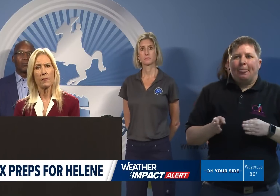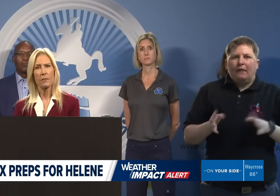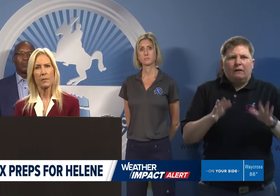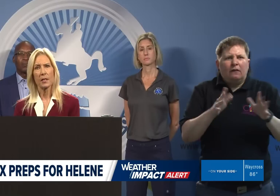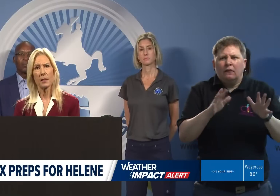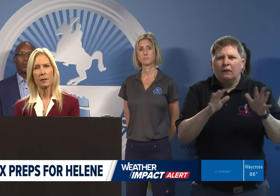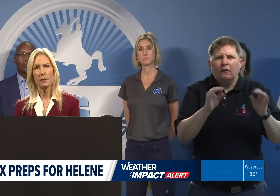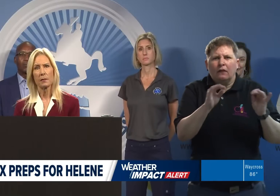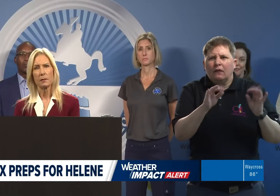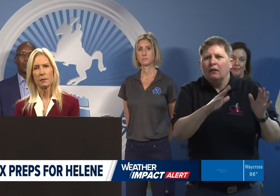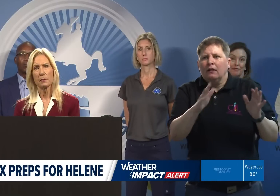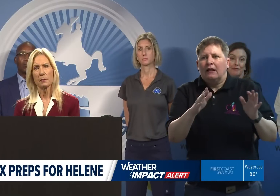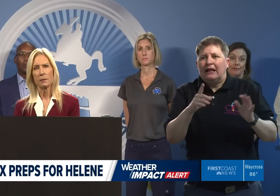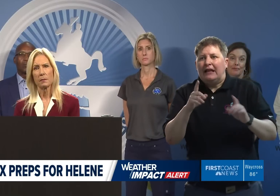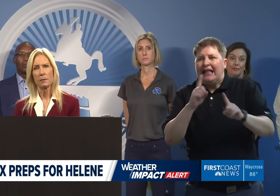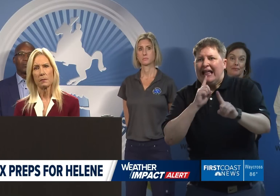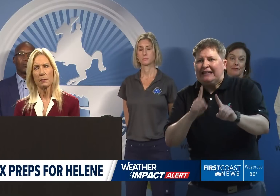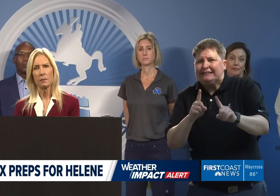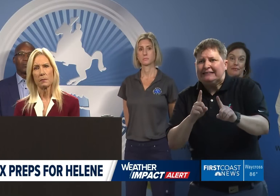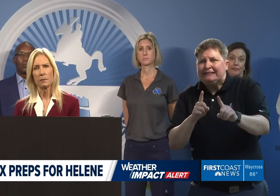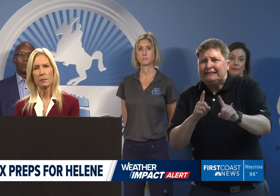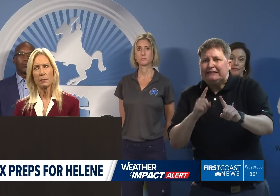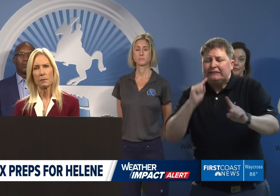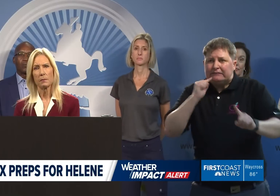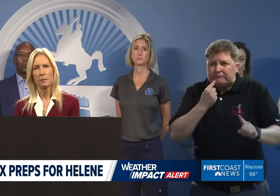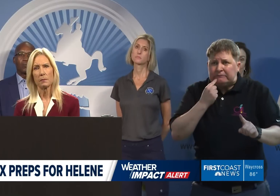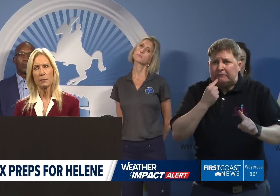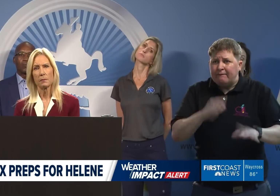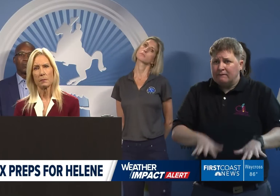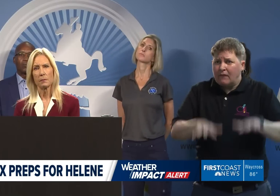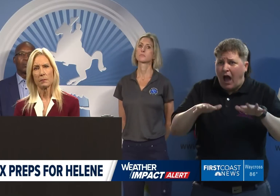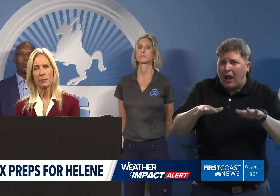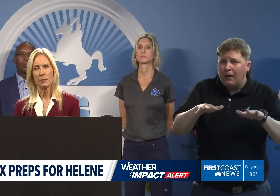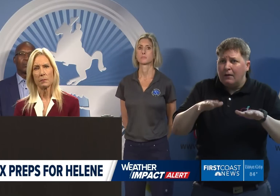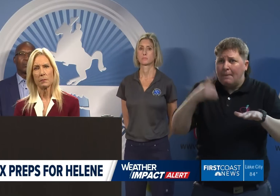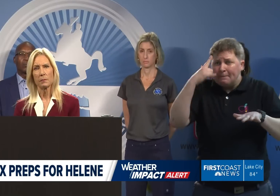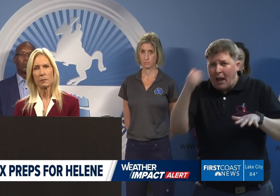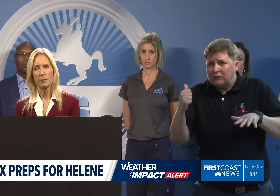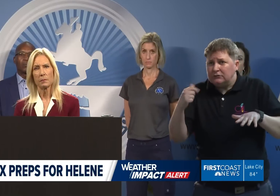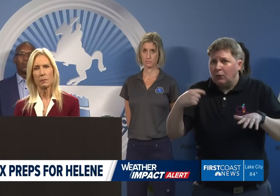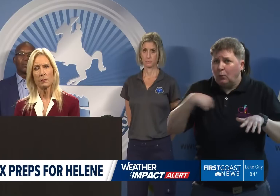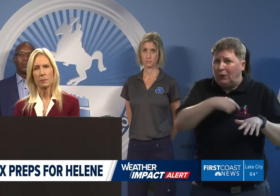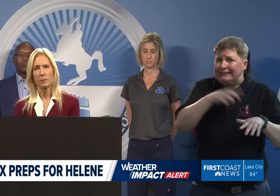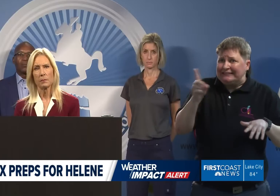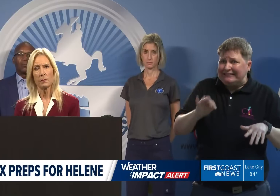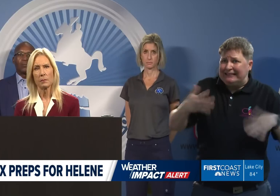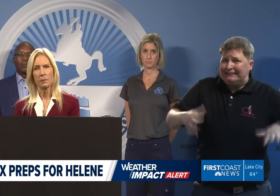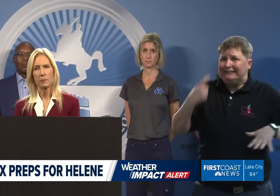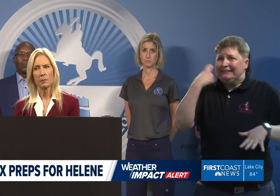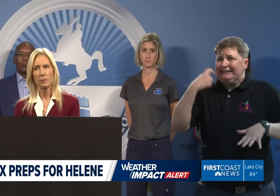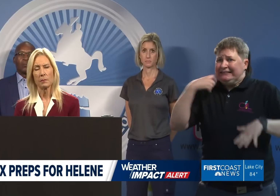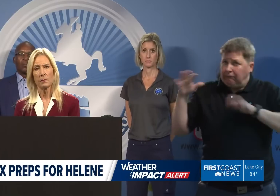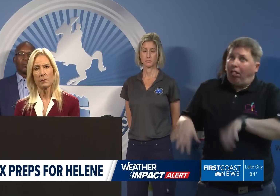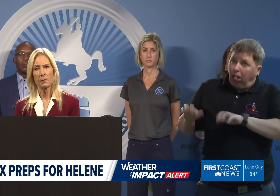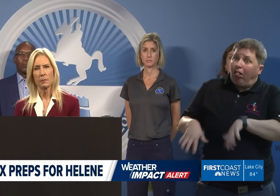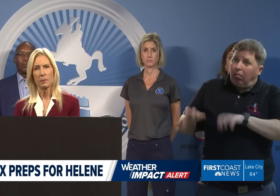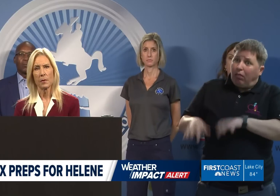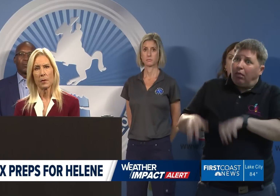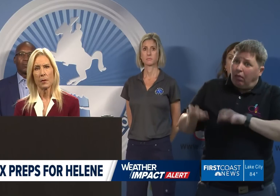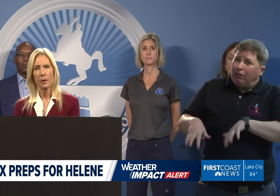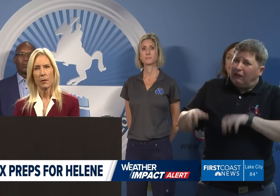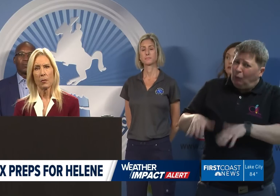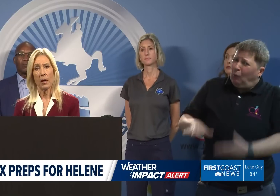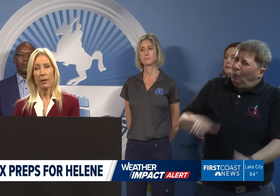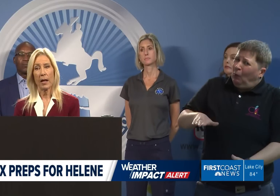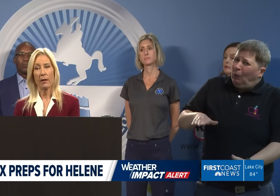of seriousness to how much flooding we should expect, because we did get some heavily saturated areas because of the rain these past